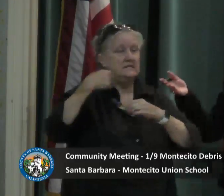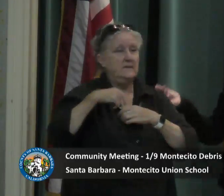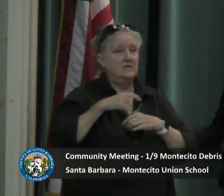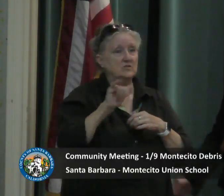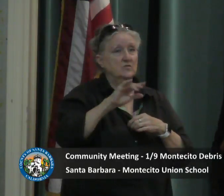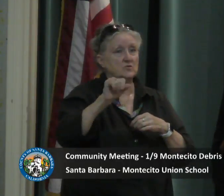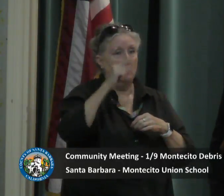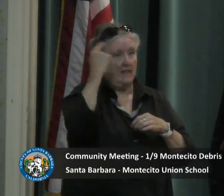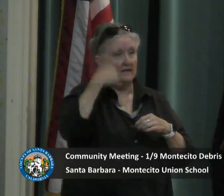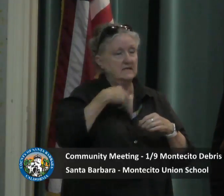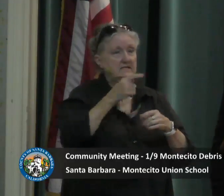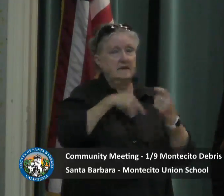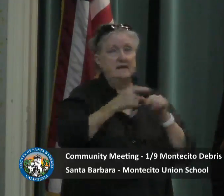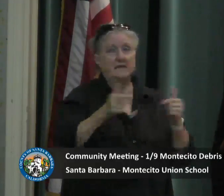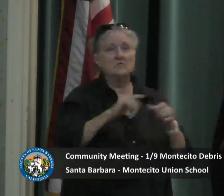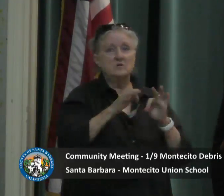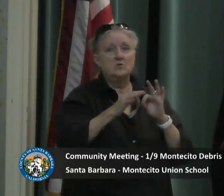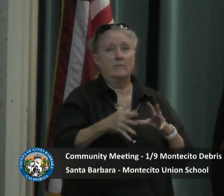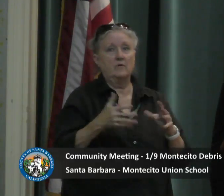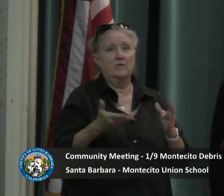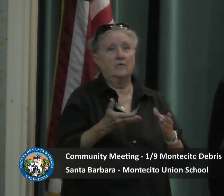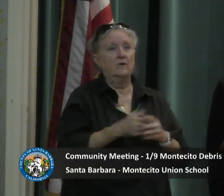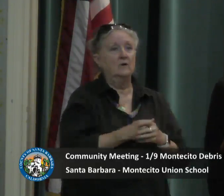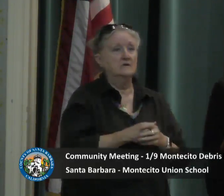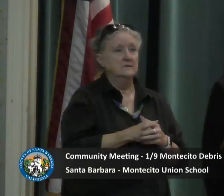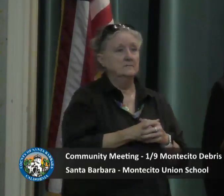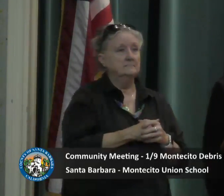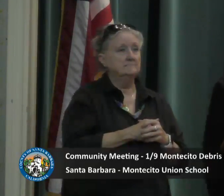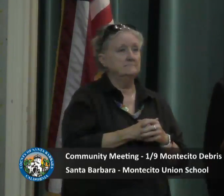Joe Black is our sign language interpreter.